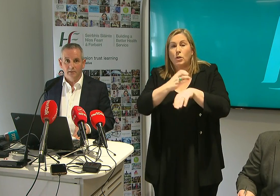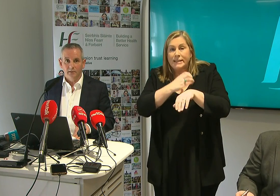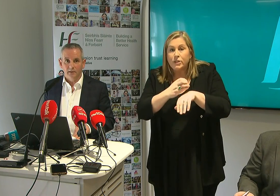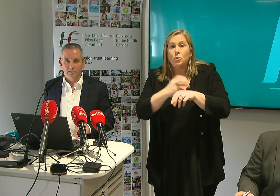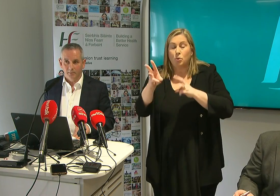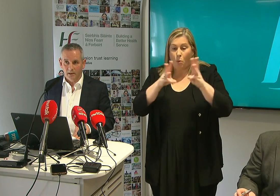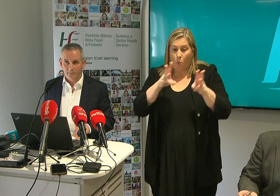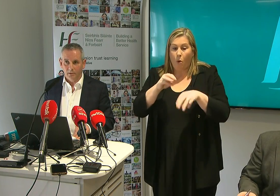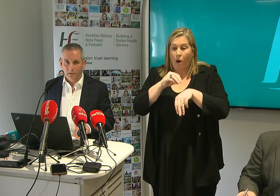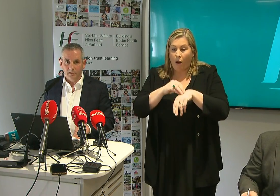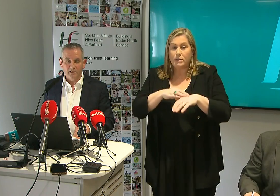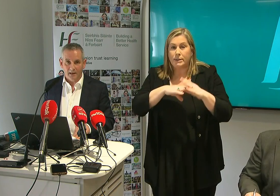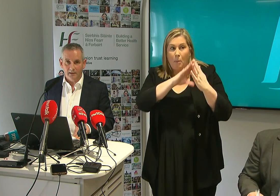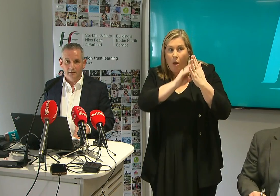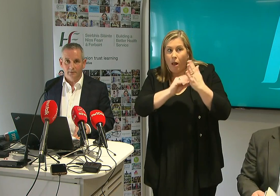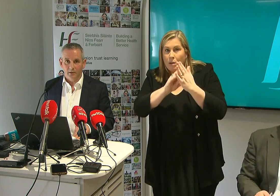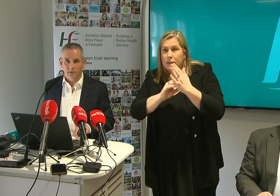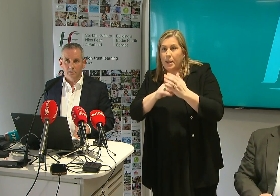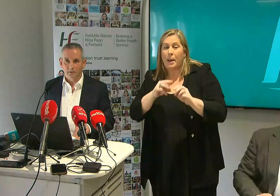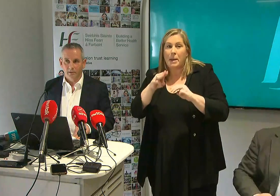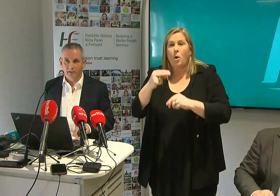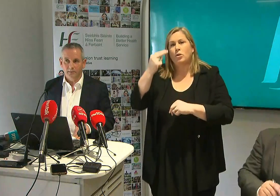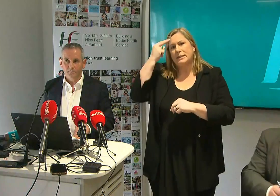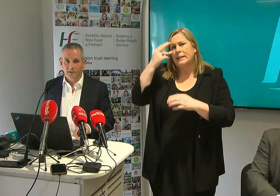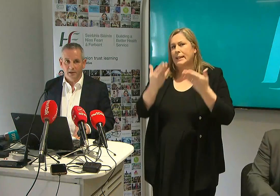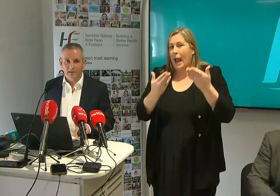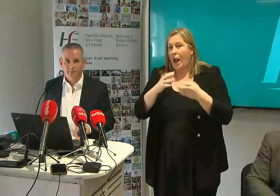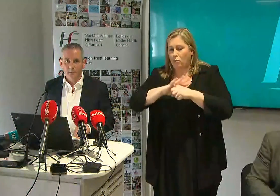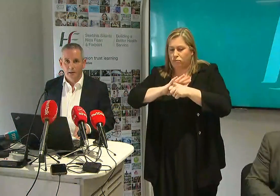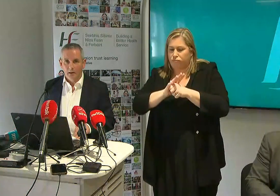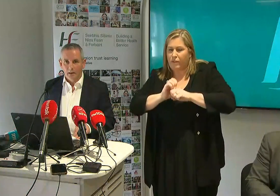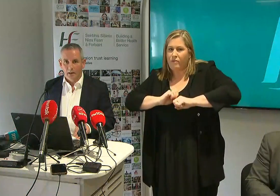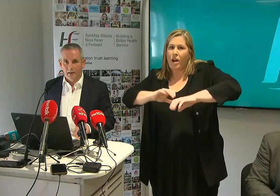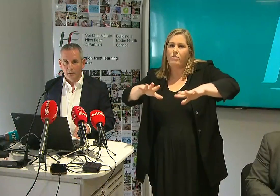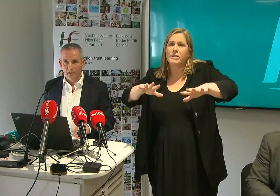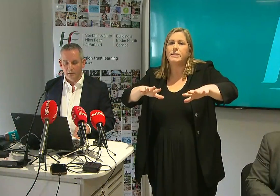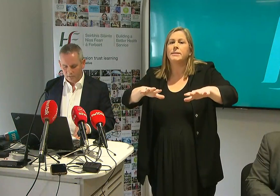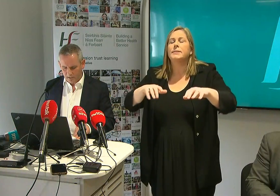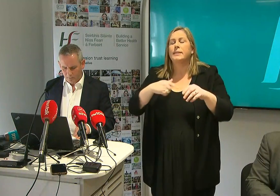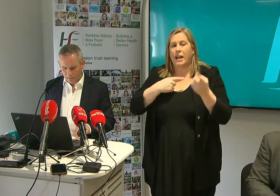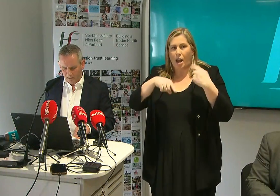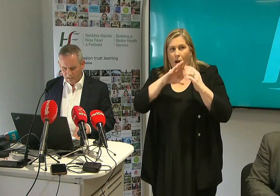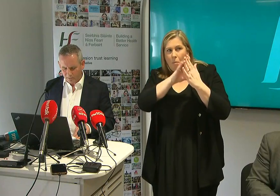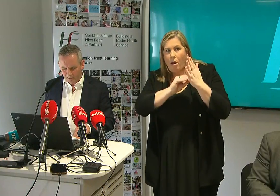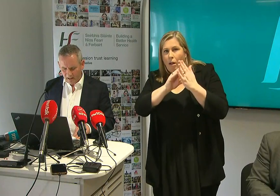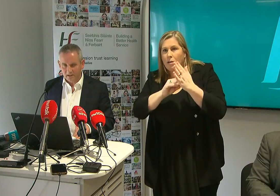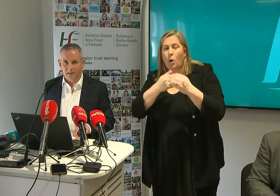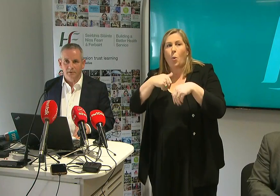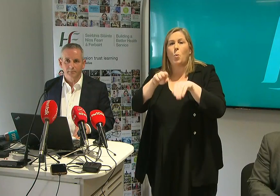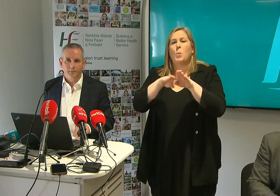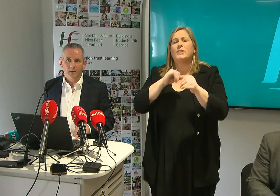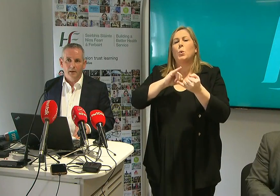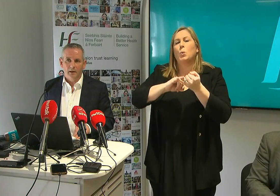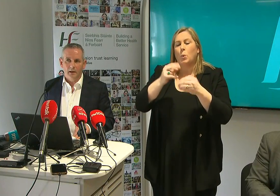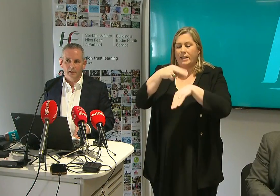emerging as people get more understanding of how the virus spreads. And our modelling is continuing with our national public health